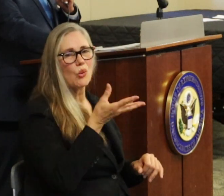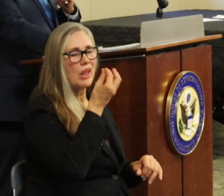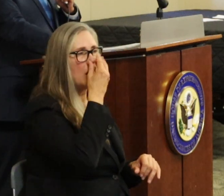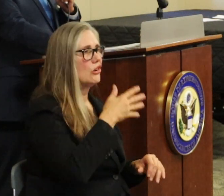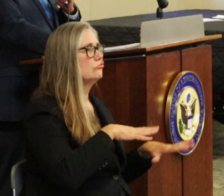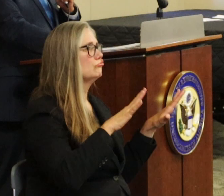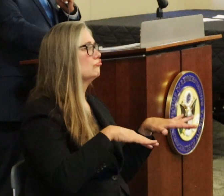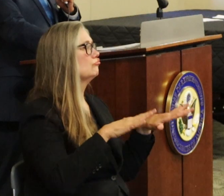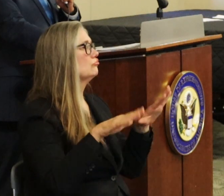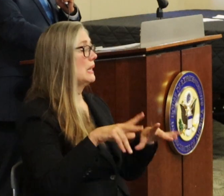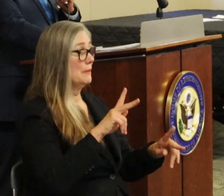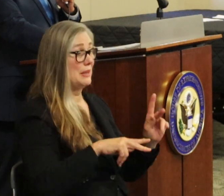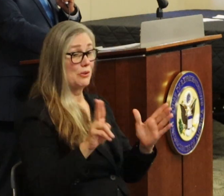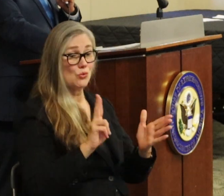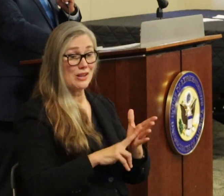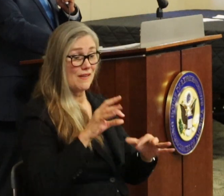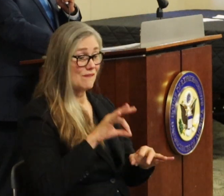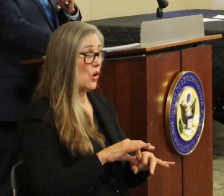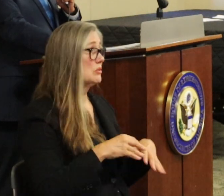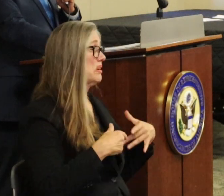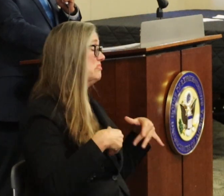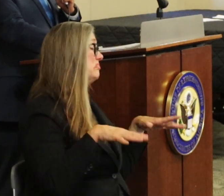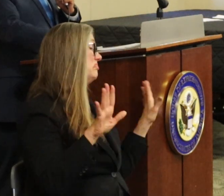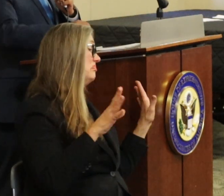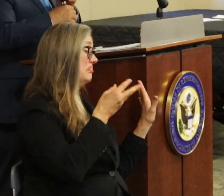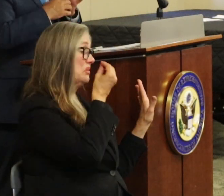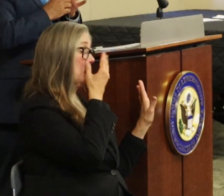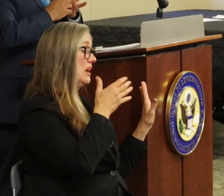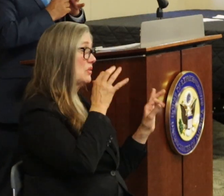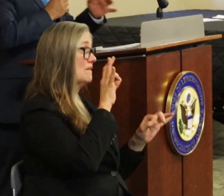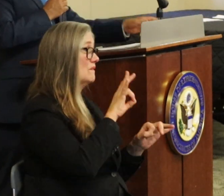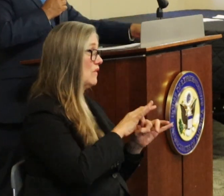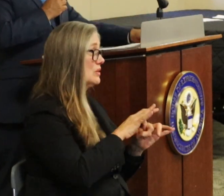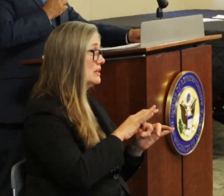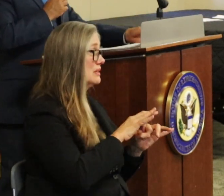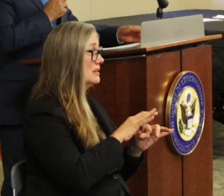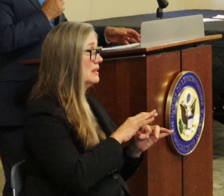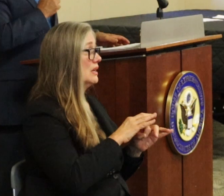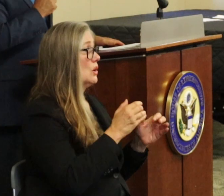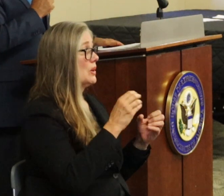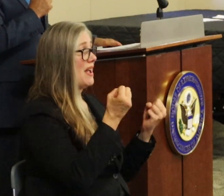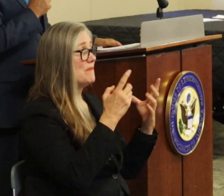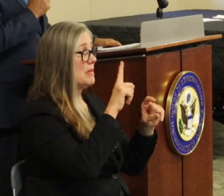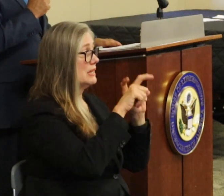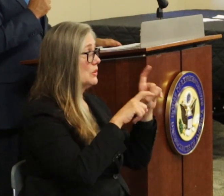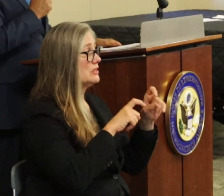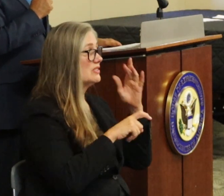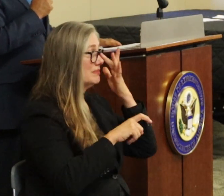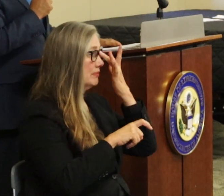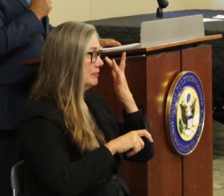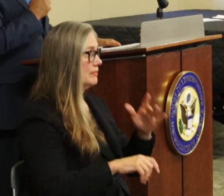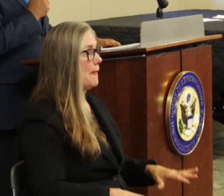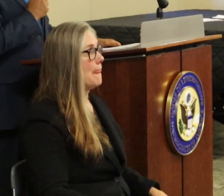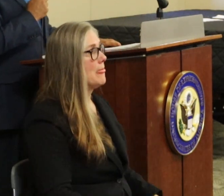to vote and don't vote. And that's a big concern why we have so many questions like we have today.